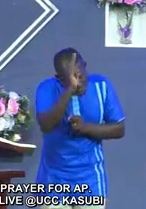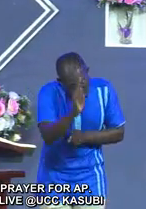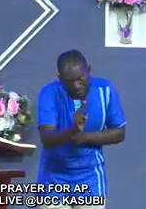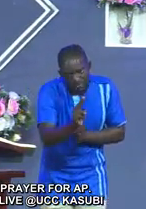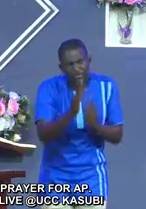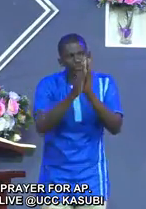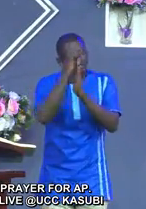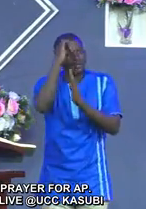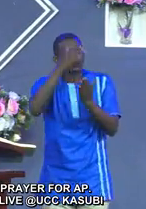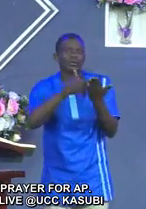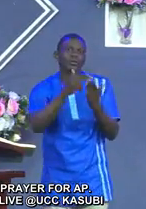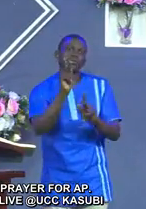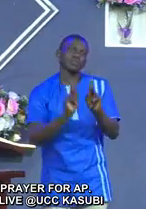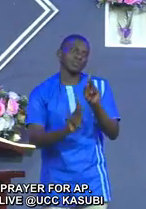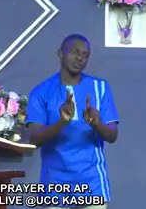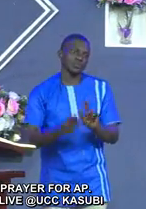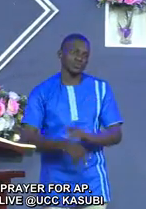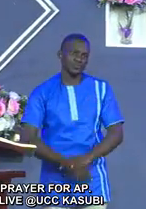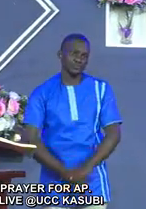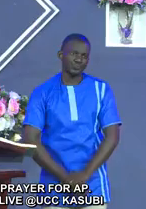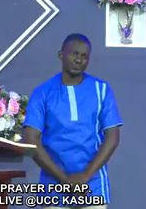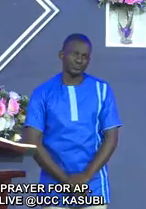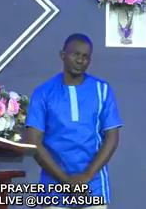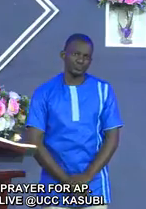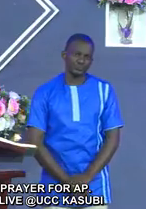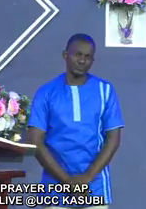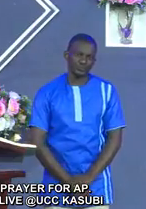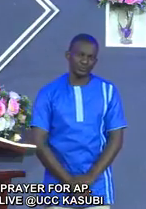Zabatukov. God honors the prayers of the saints.